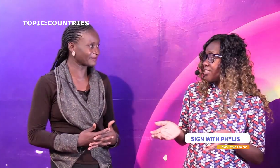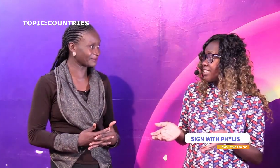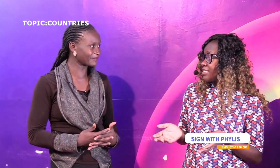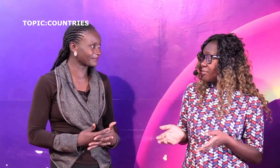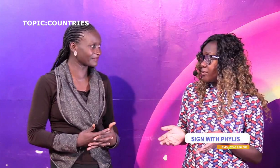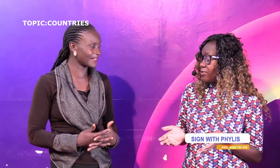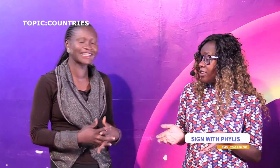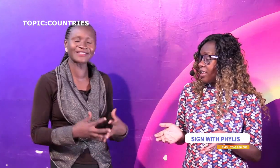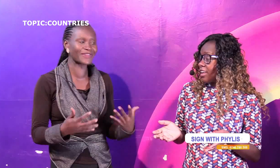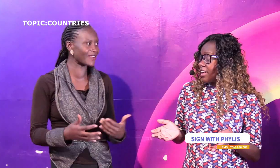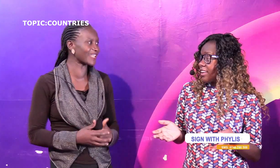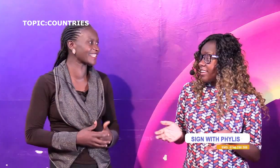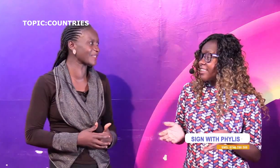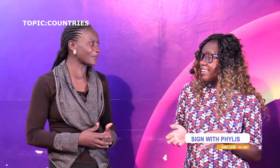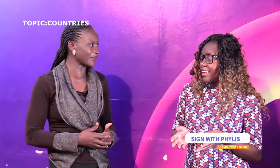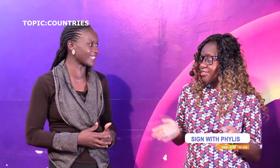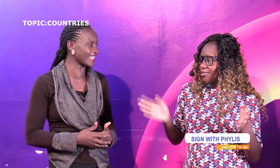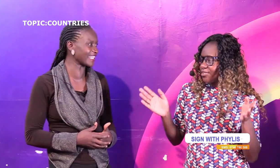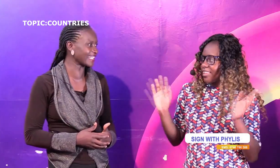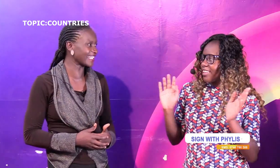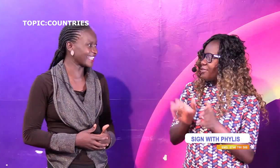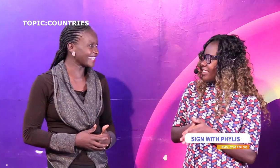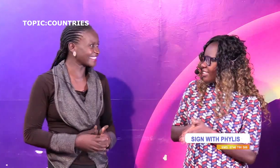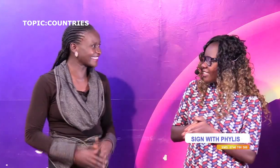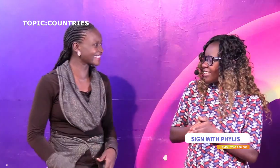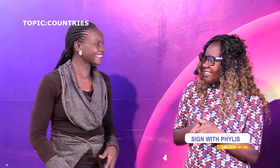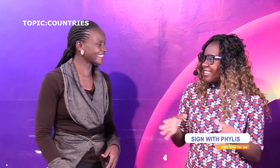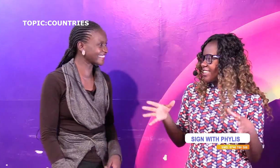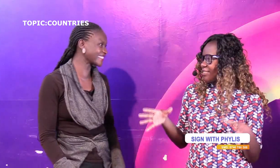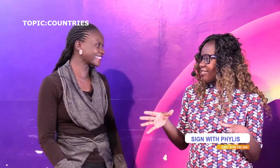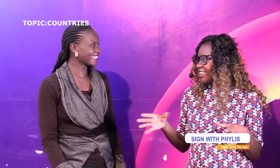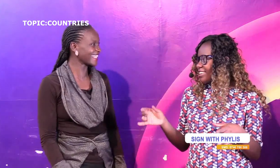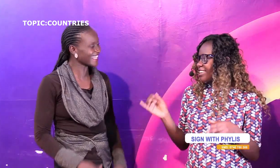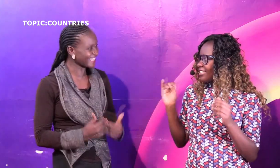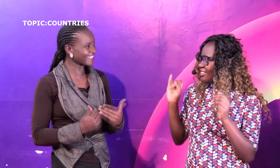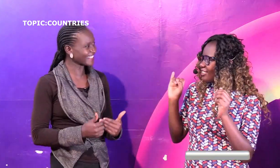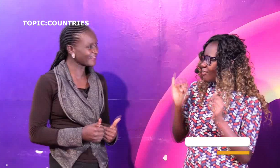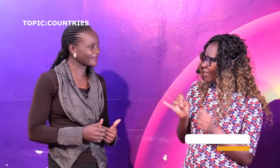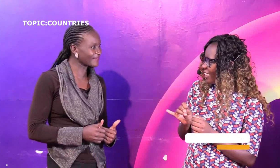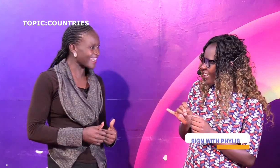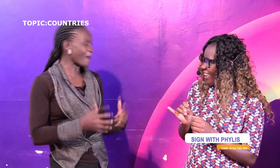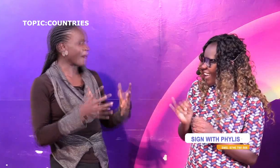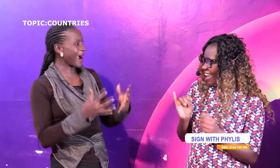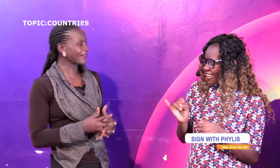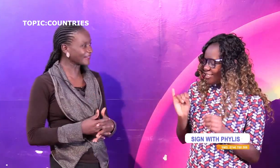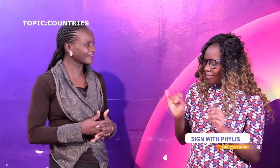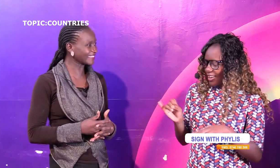simple. It's very, very simple. Yeah, so the first country that I've learned is Spain. Wow. And Spain